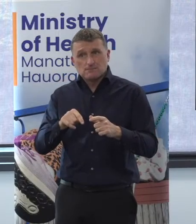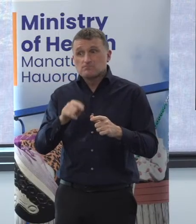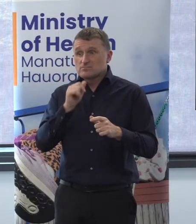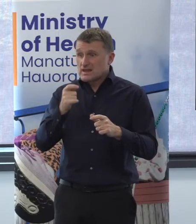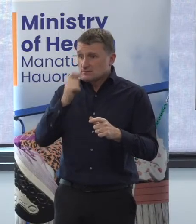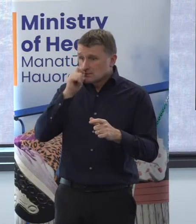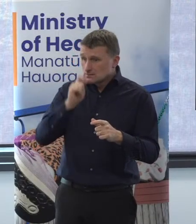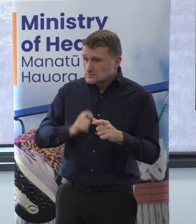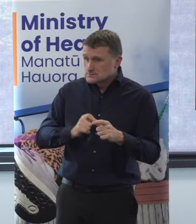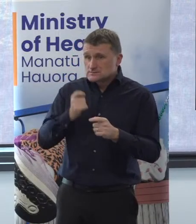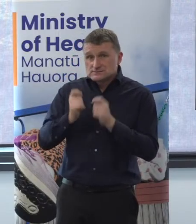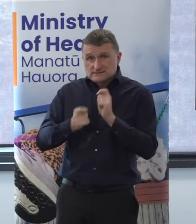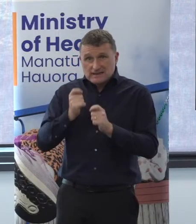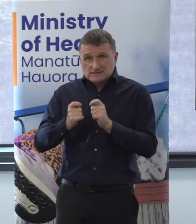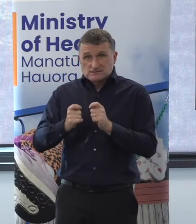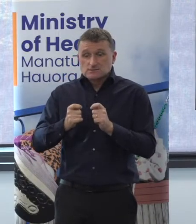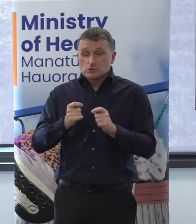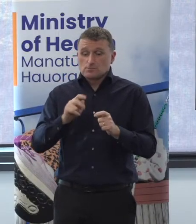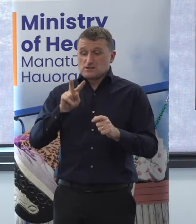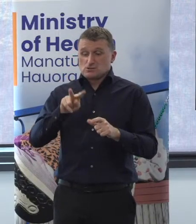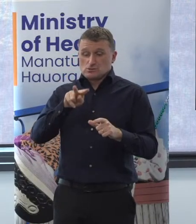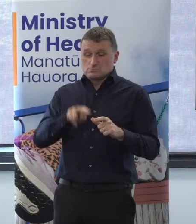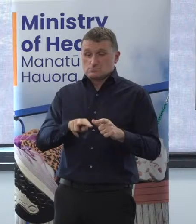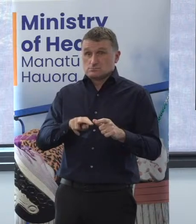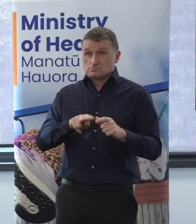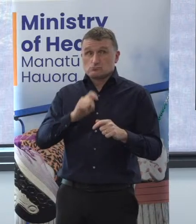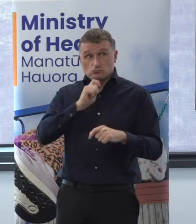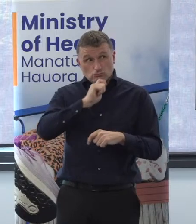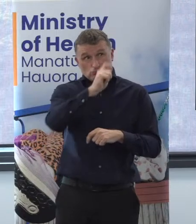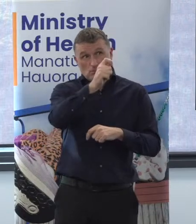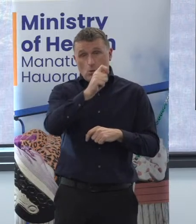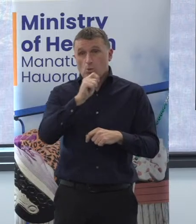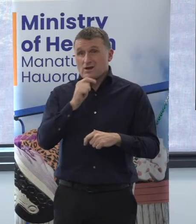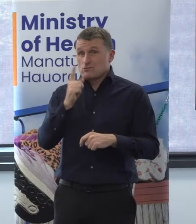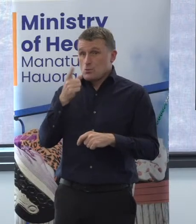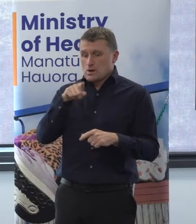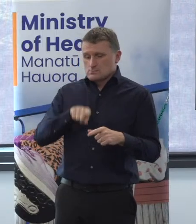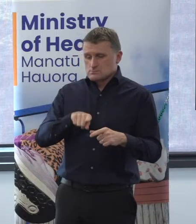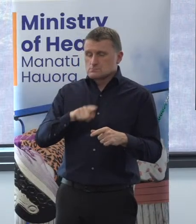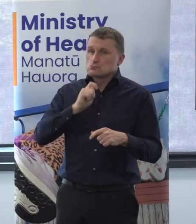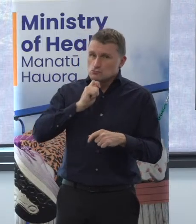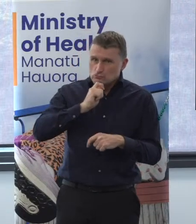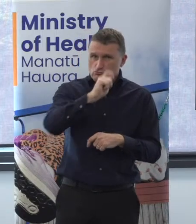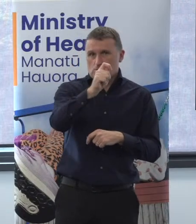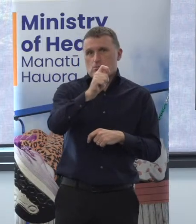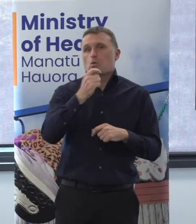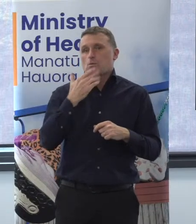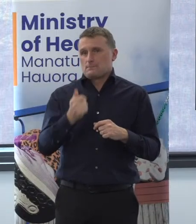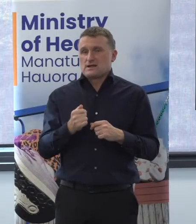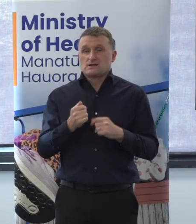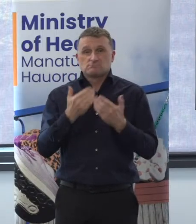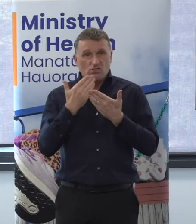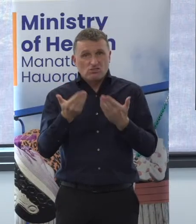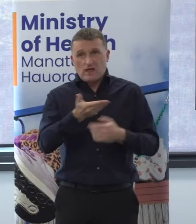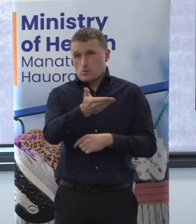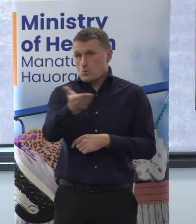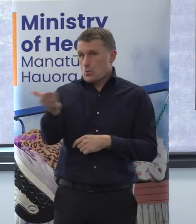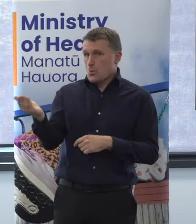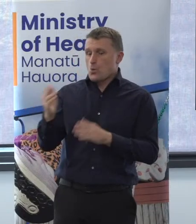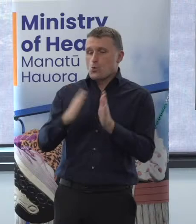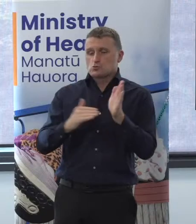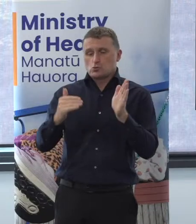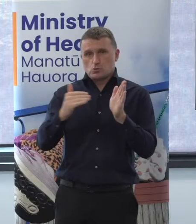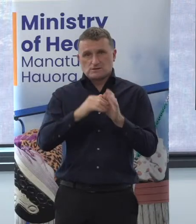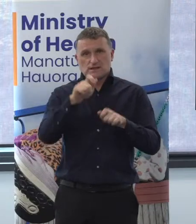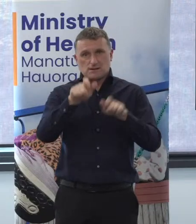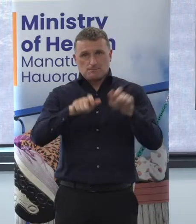tests, both positive and negative, which really helps us track case numbers around the motu. So thank you to those who are continuing to be